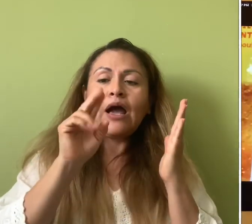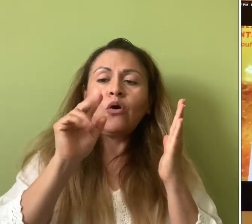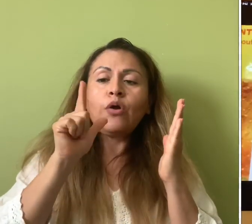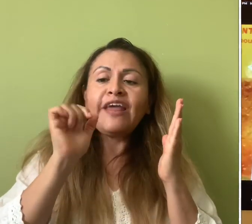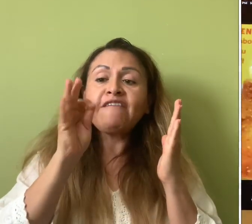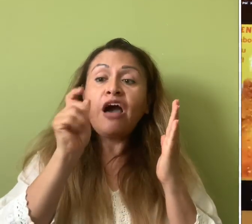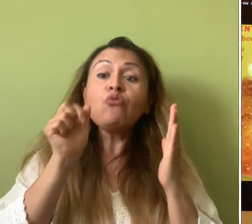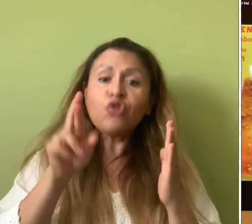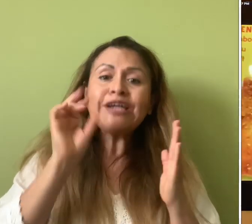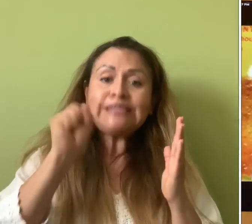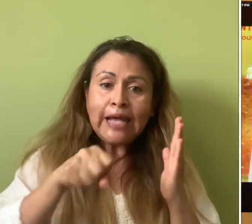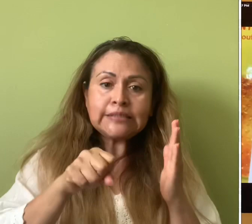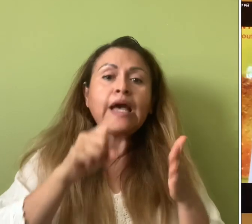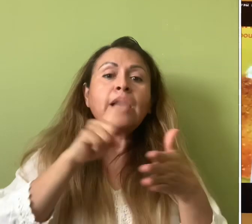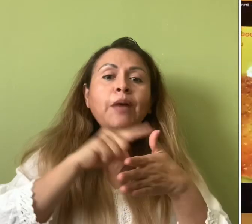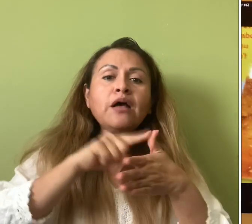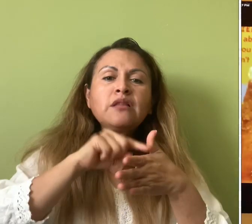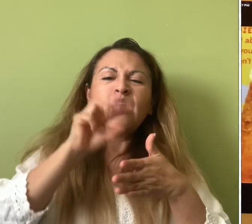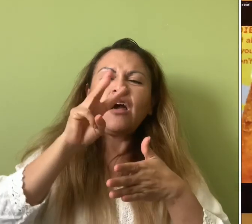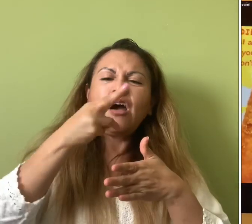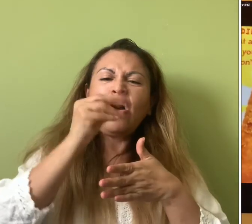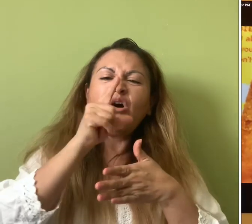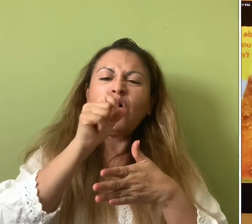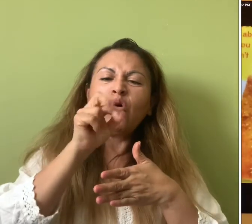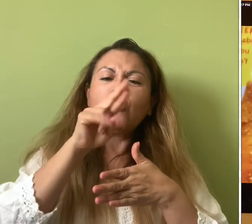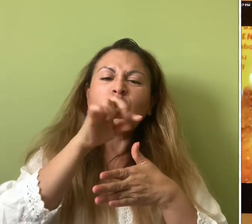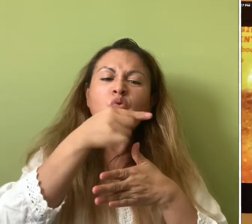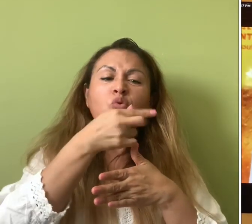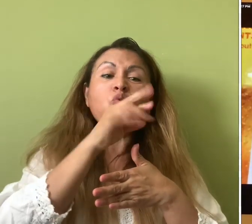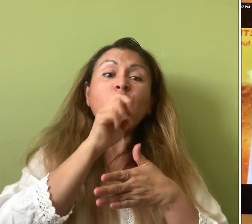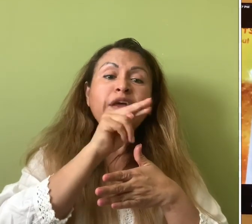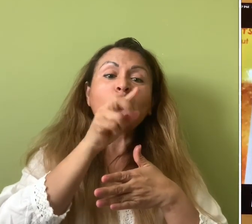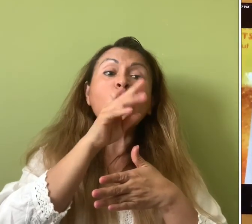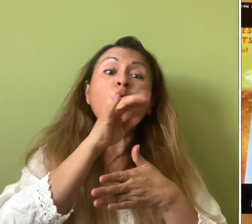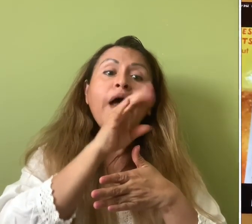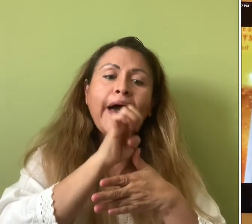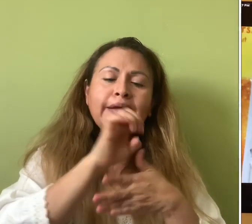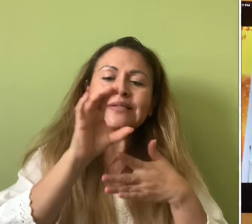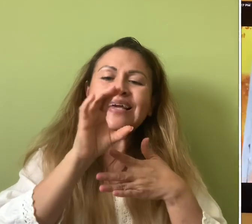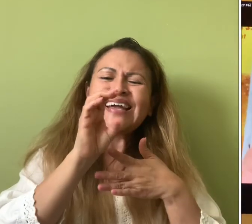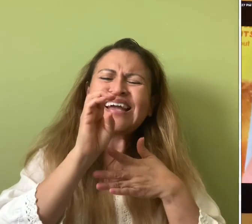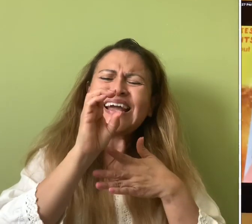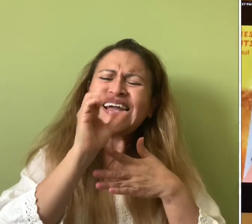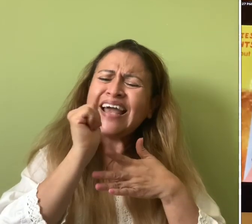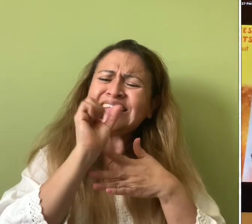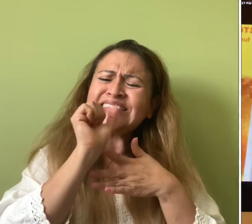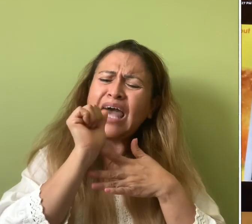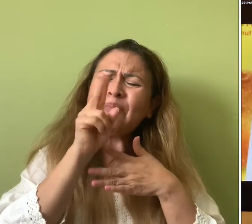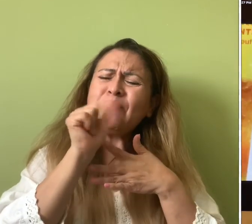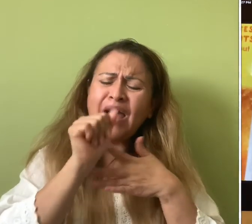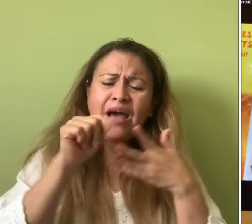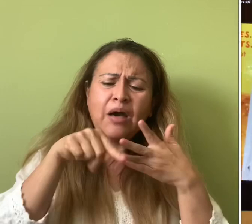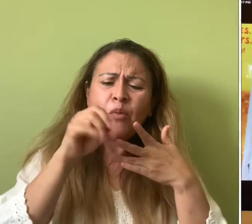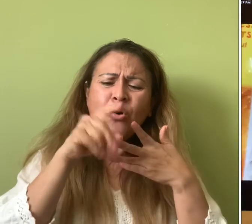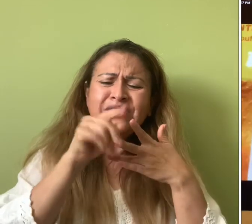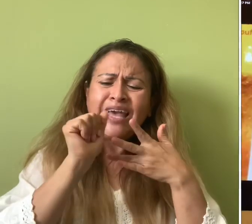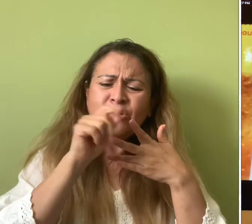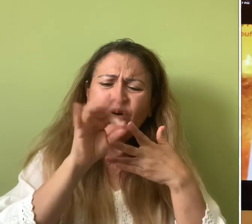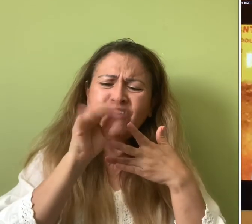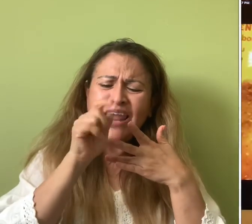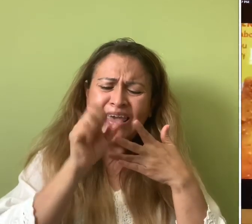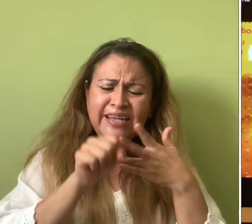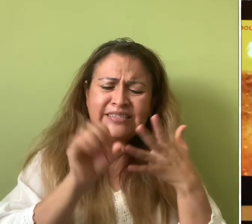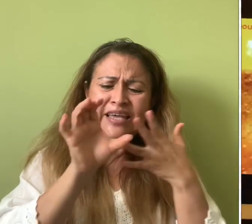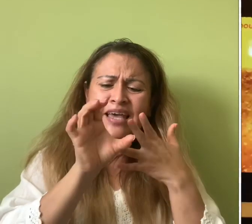then after that, it's whole grain rice, cassava, potato starch, rice flour, potato flakes,